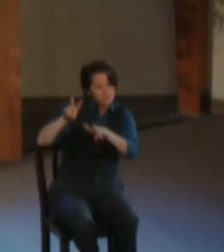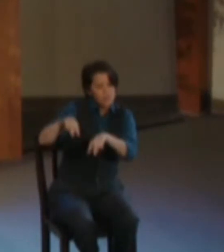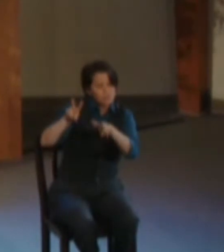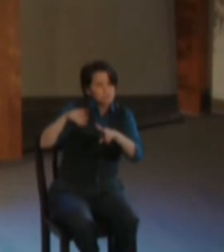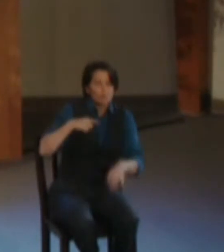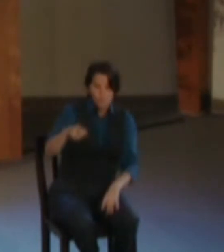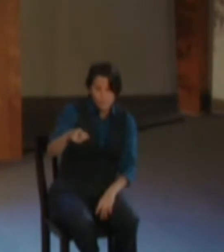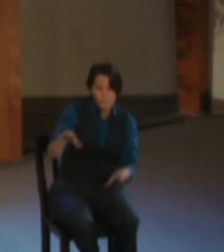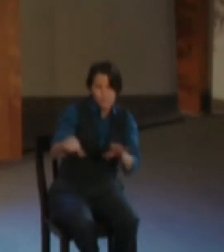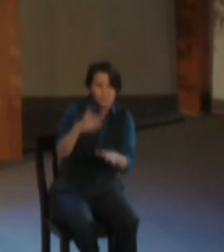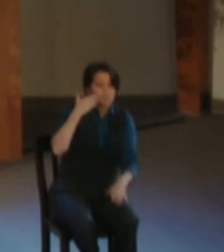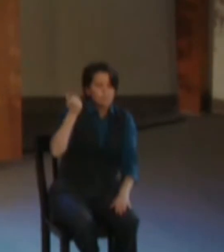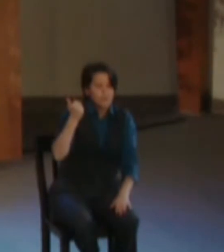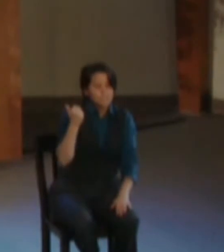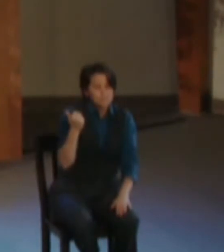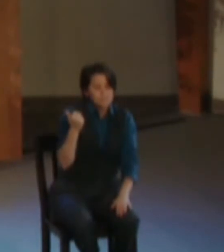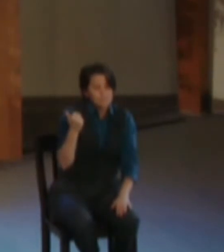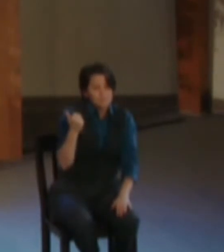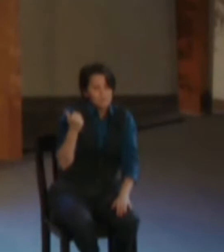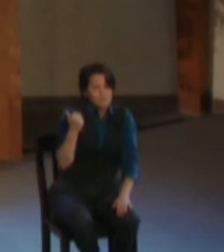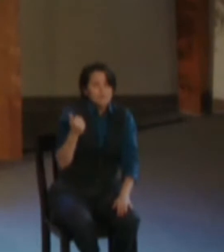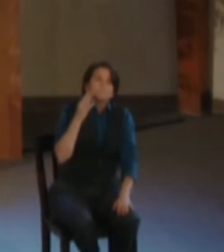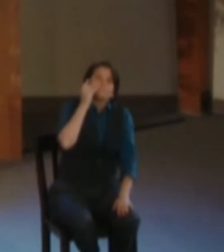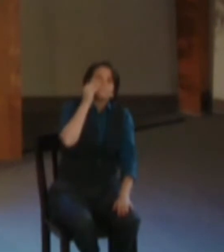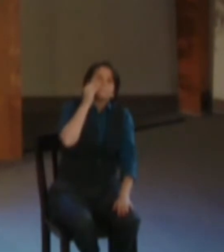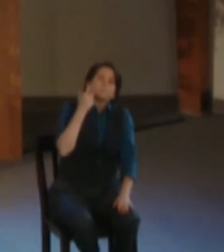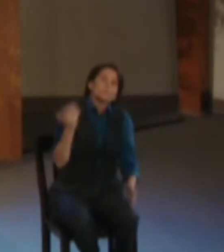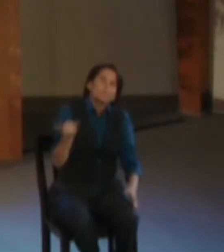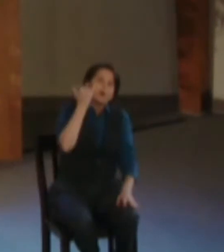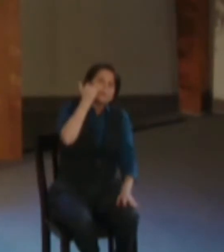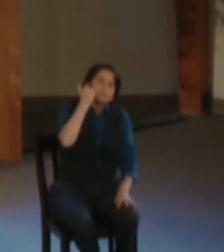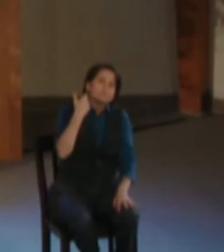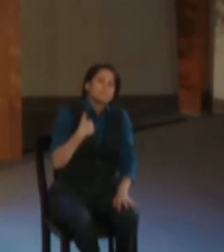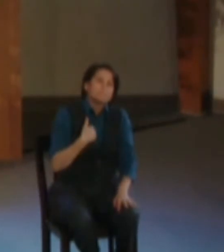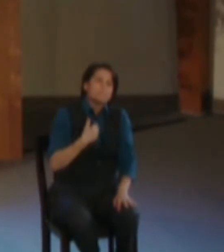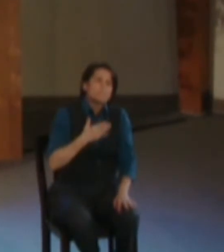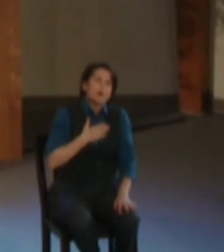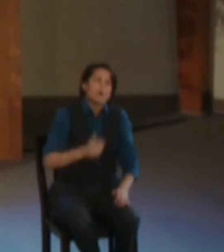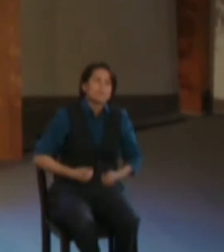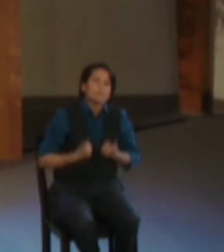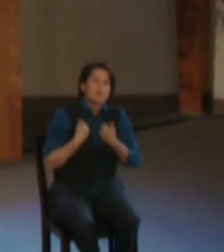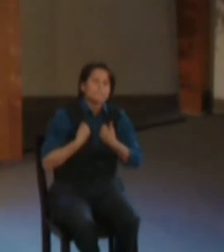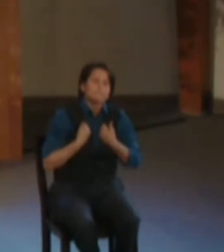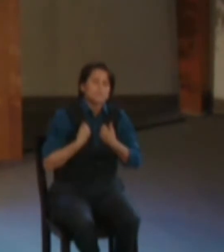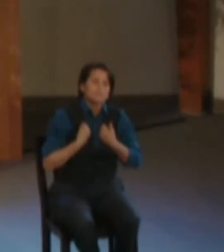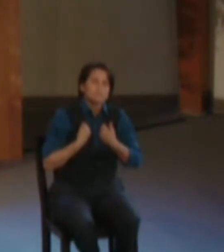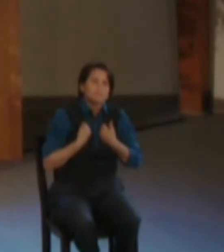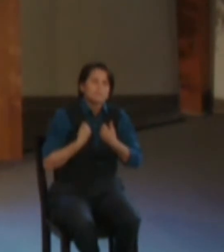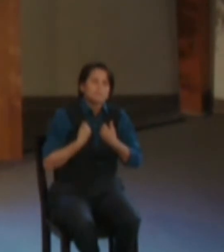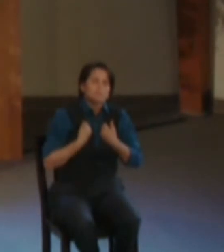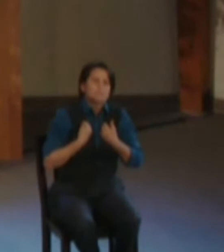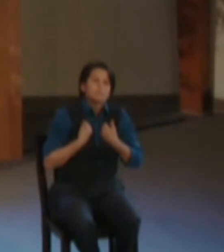can? How about thinking, what could have happened in my life that would have made me believe that that is my